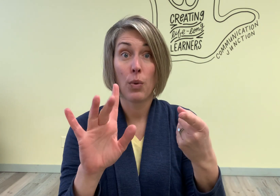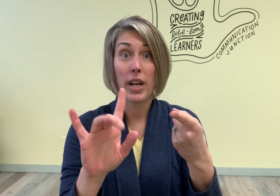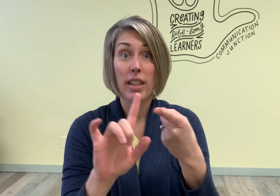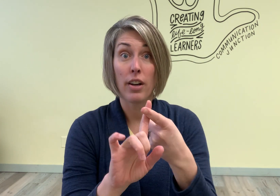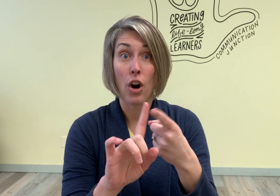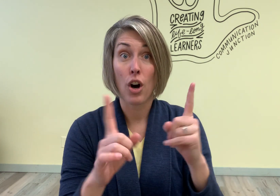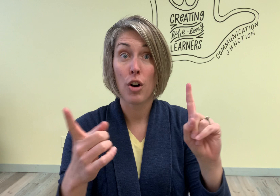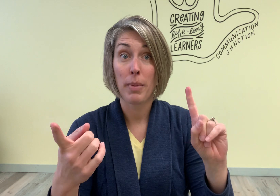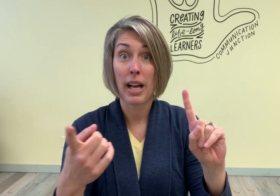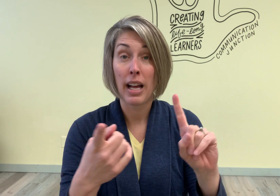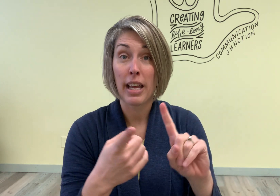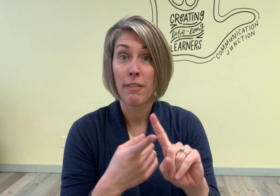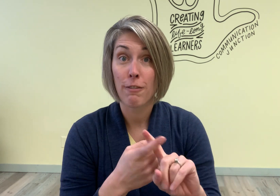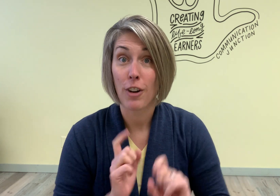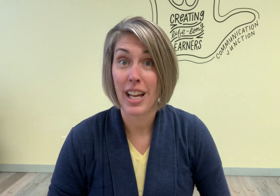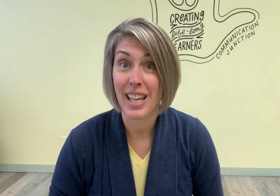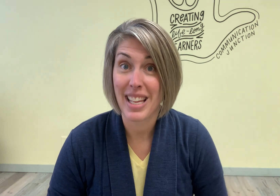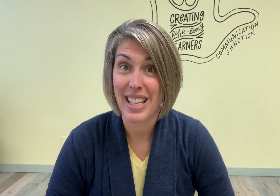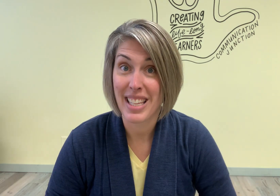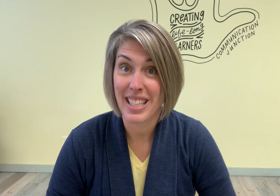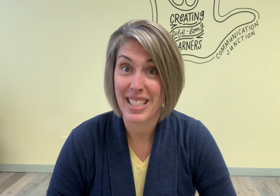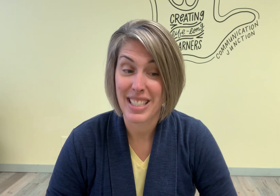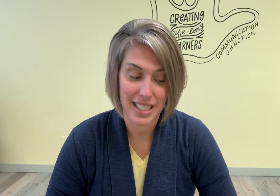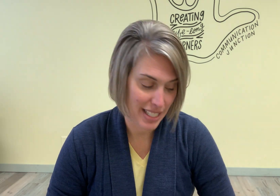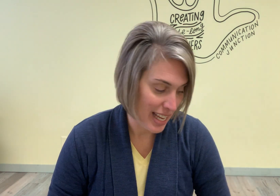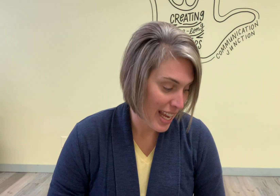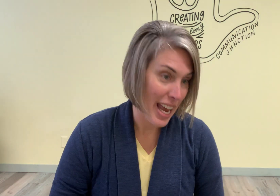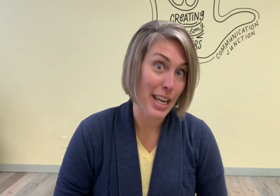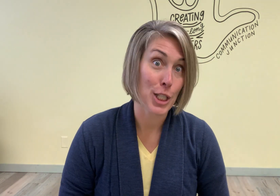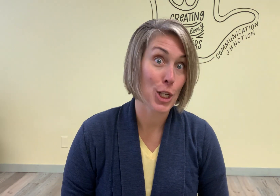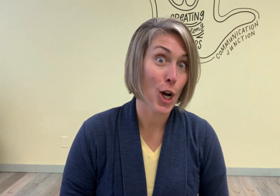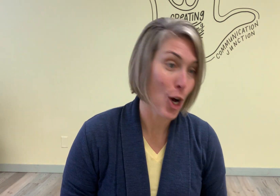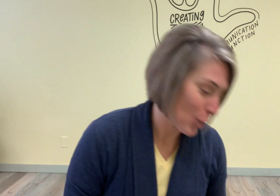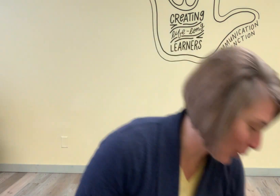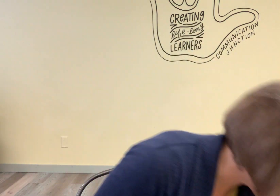with all my friends. And it's called